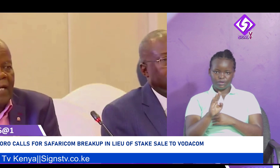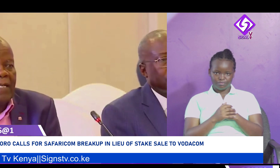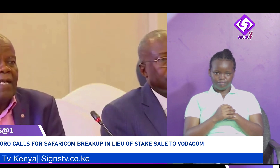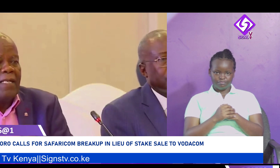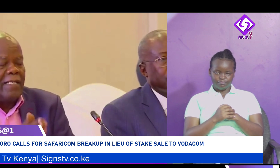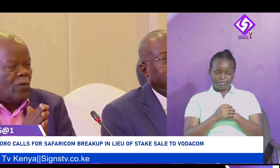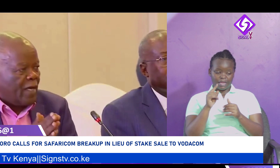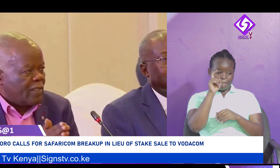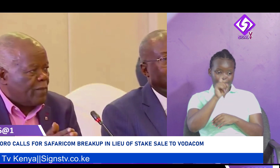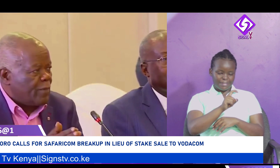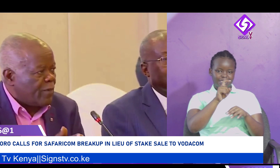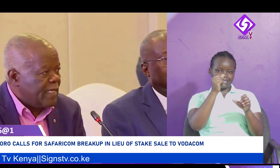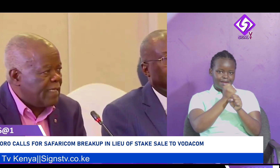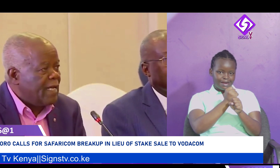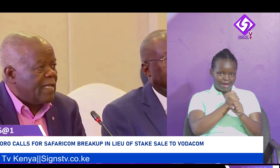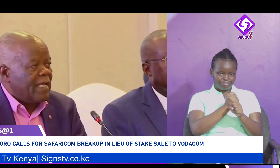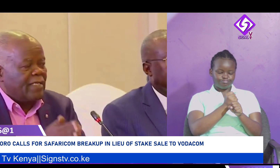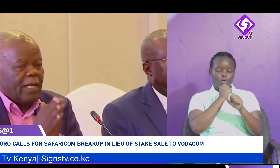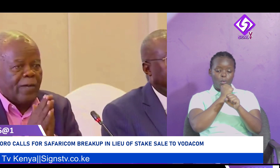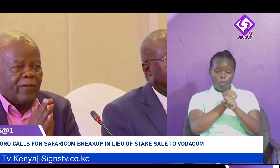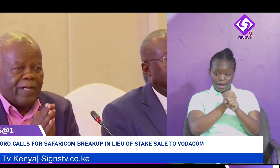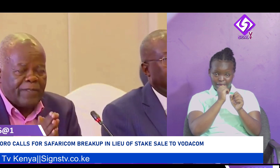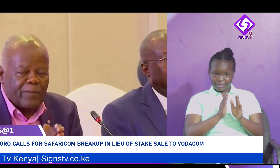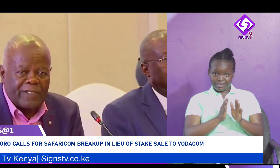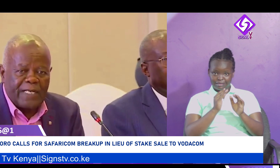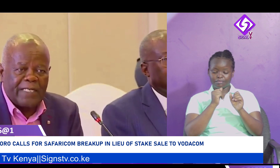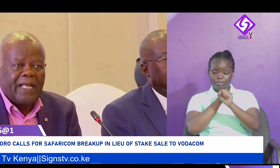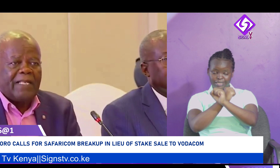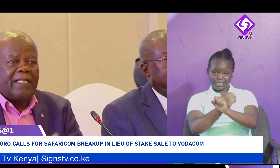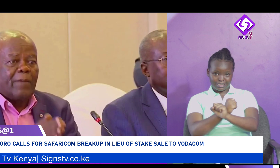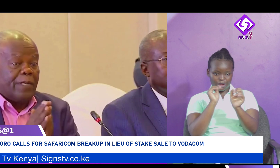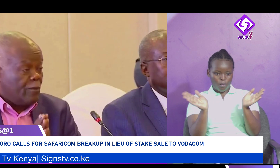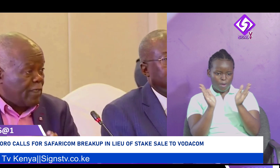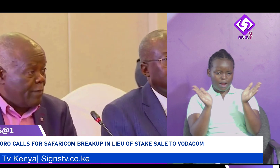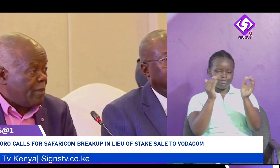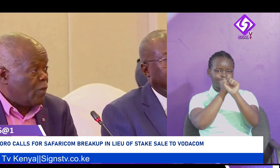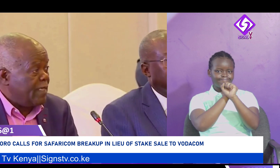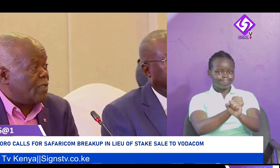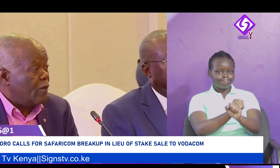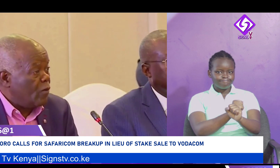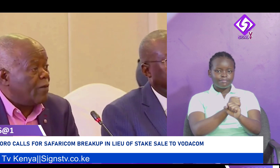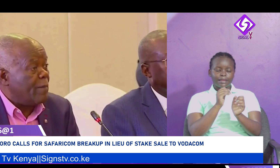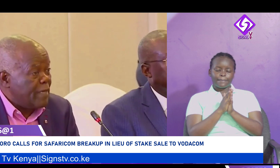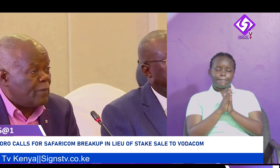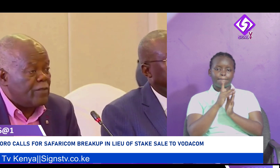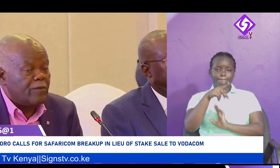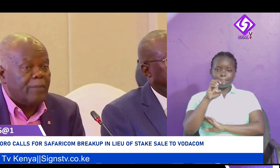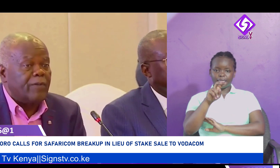done. Let workers be protected. Let their welfare be protected. Let their pension scheme, it has got one of the best pension schemes